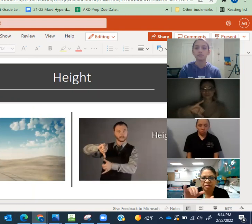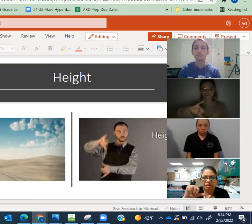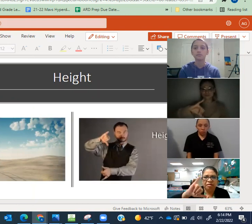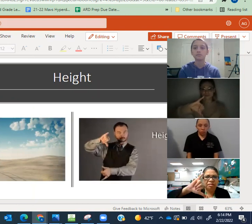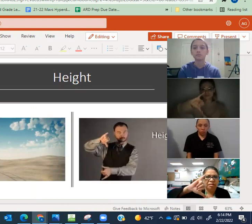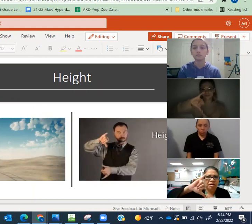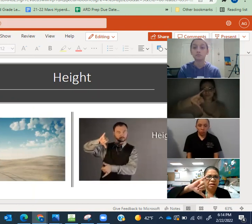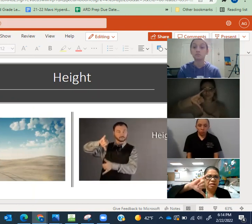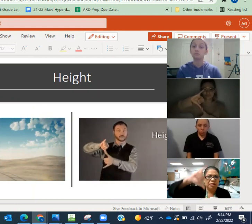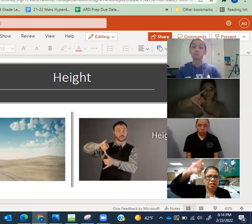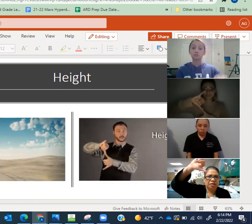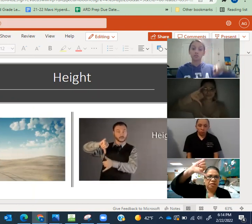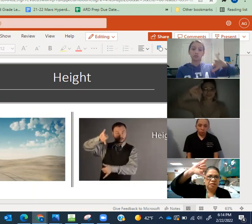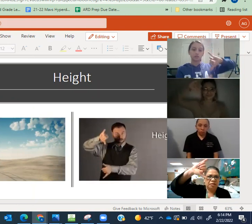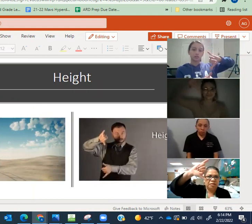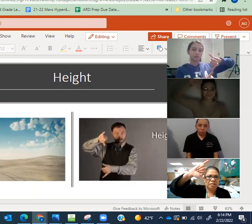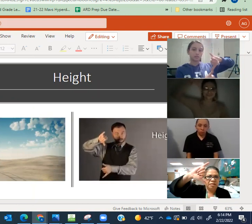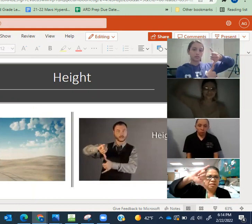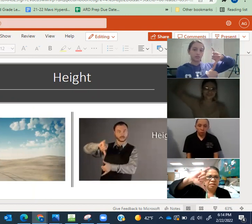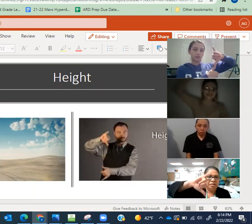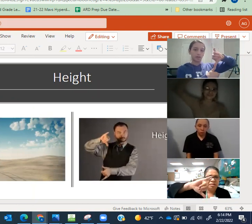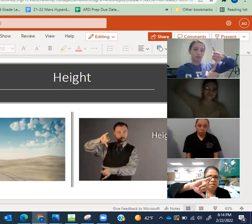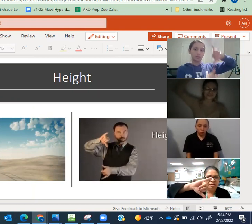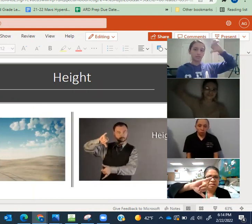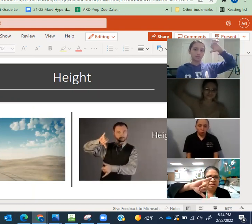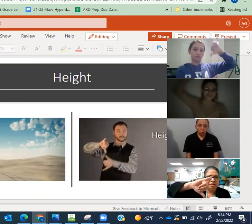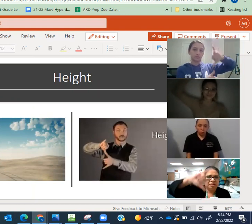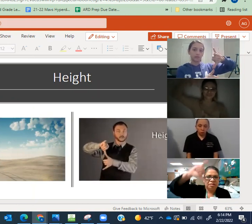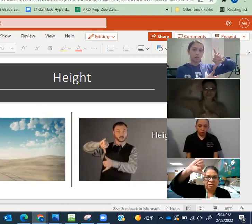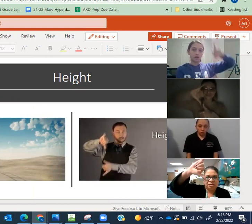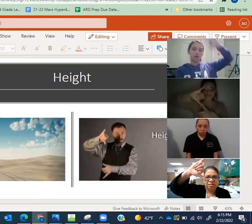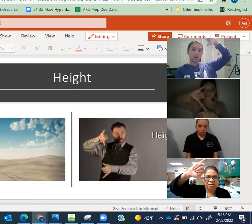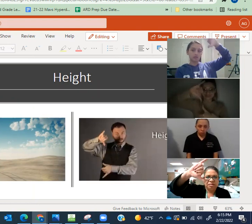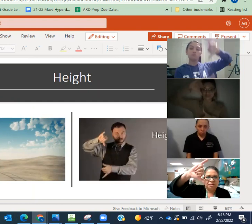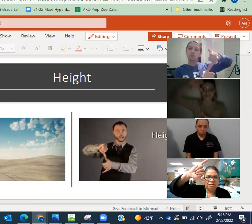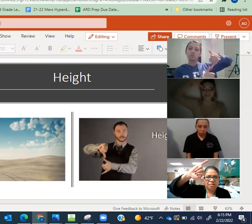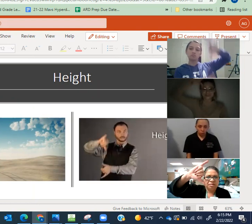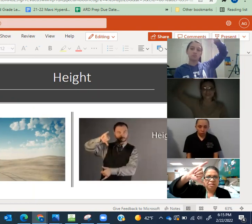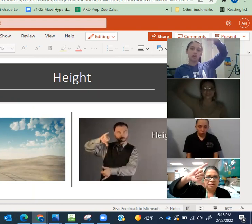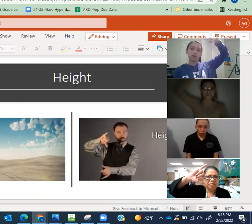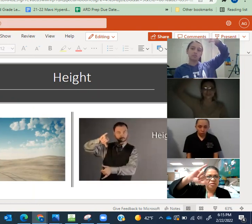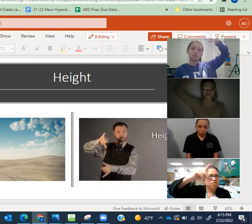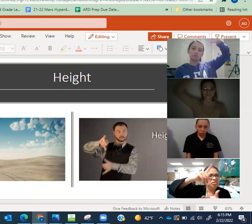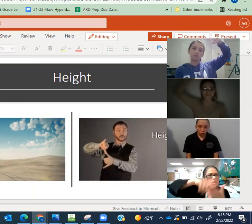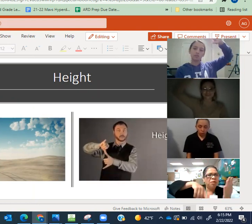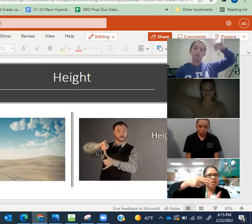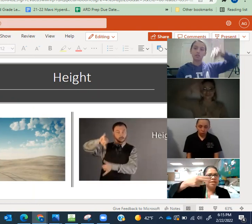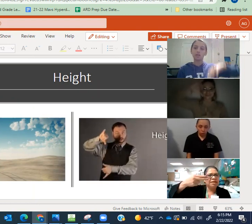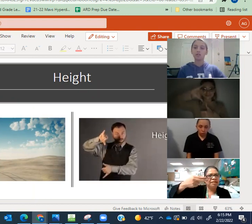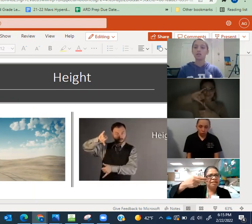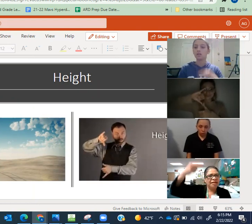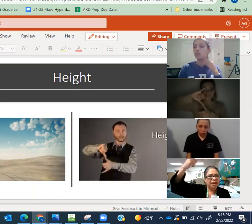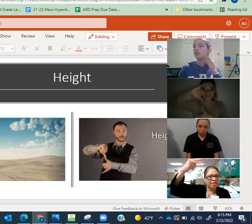Height. Oh, height. Interesting. Height. Height. Yeah. Height. So what